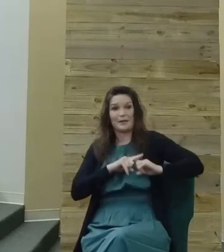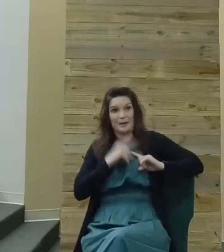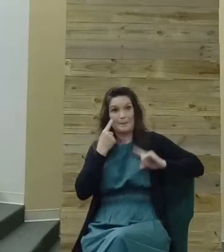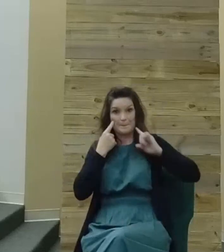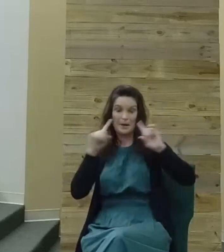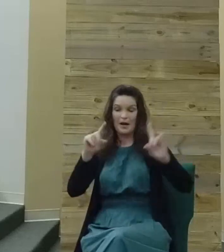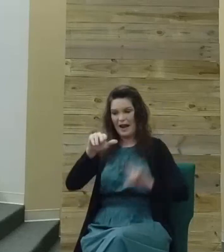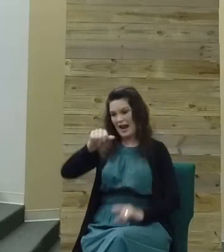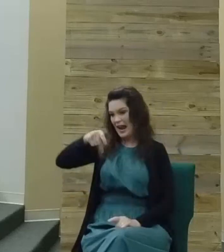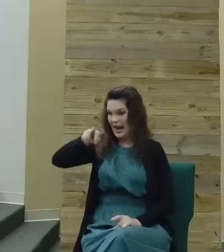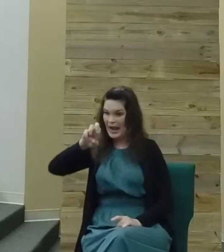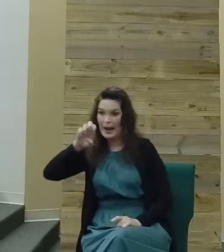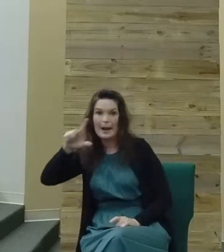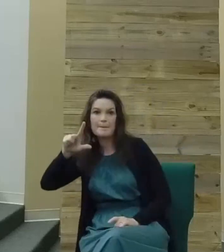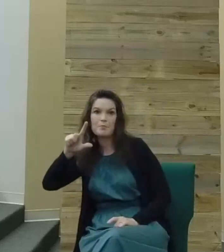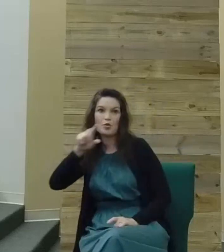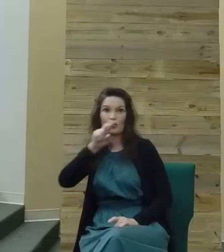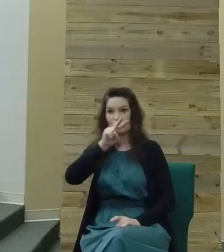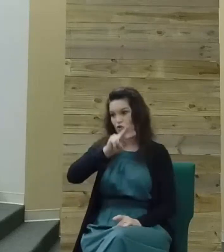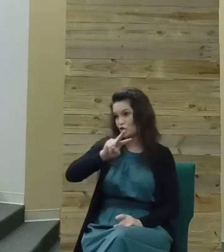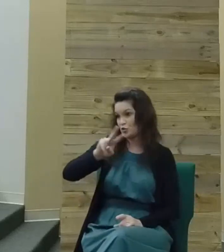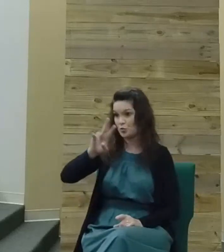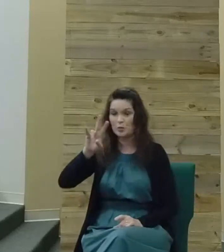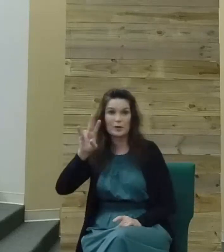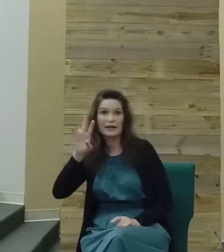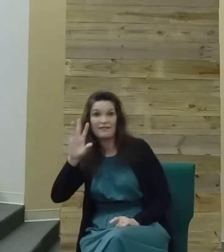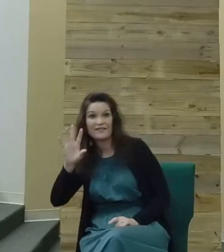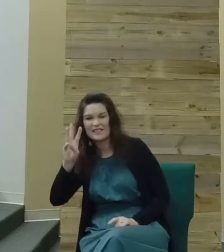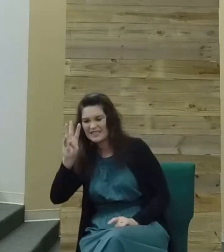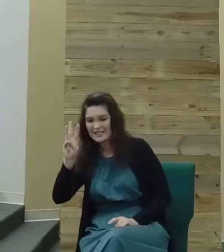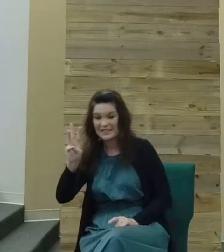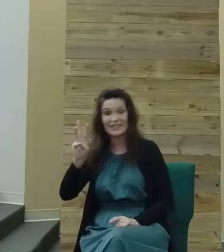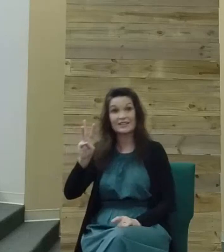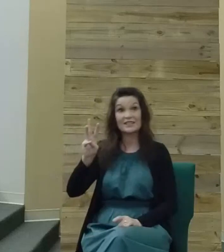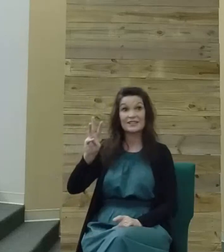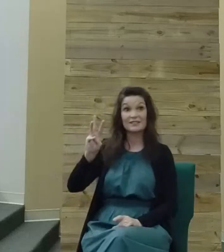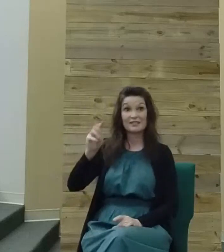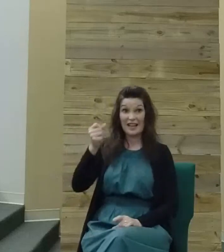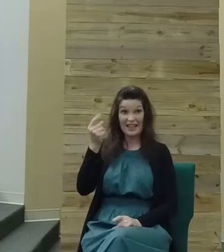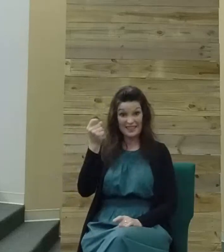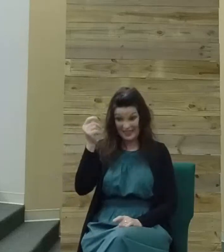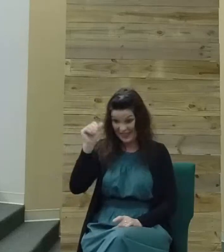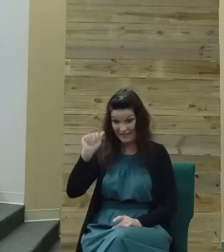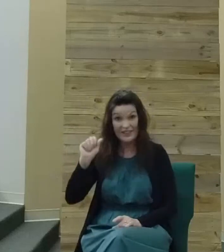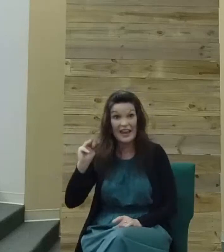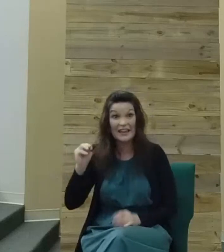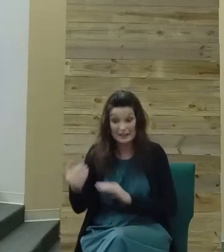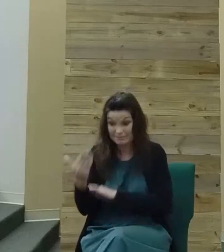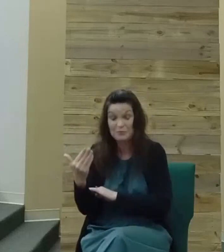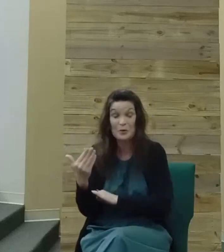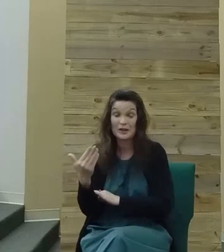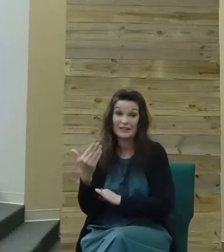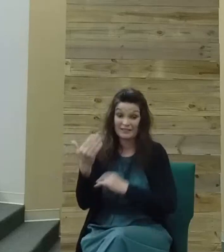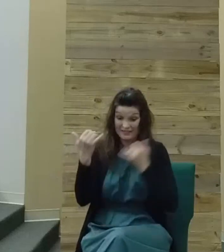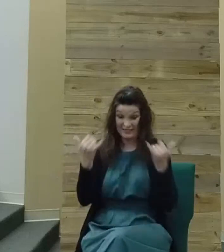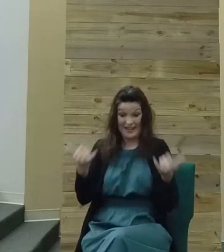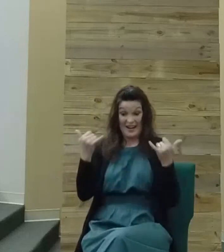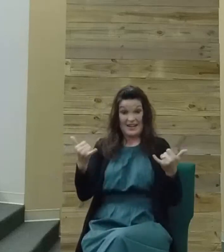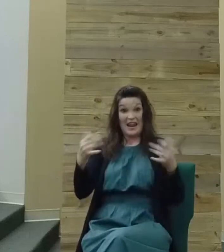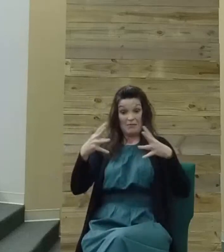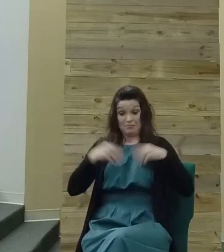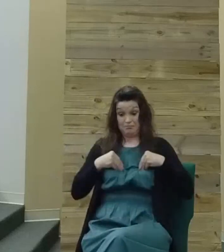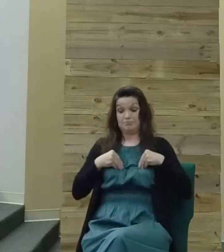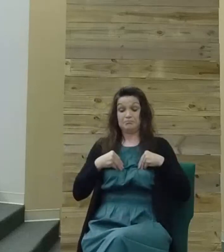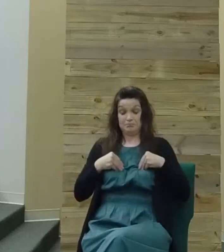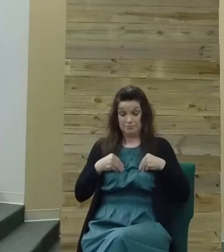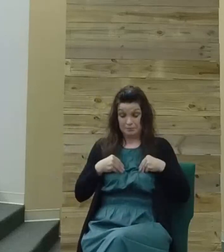day of salvation. April 25th, 11:17 a.m. Eastern Standard Time. Let today